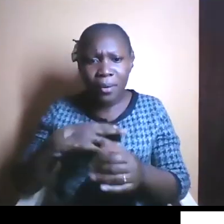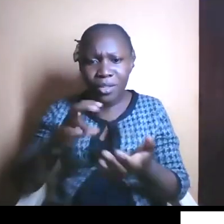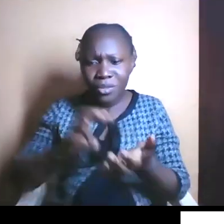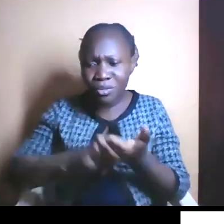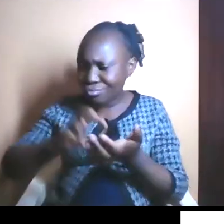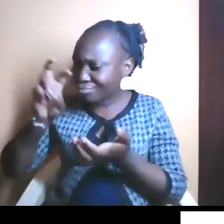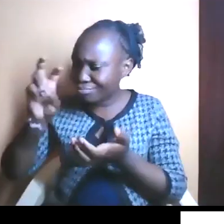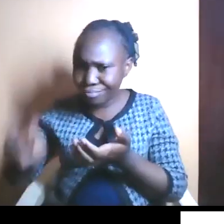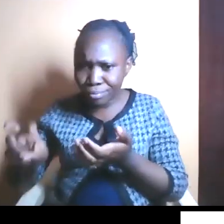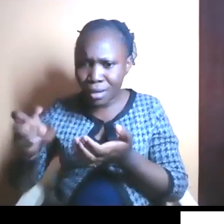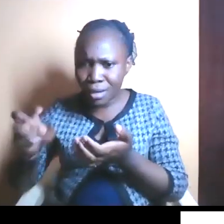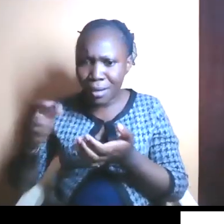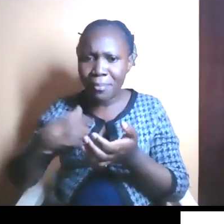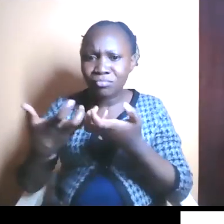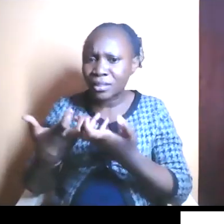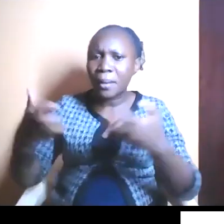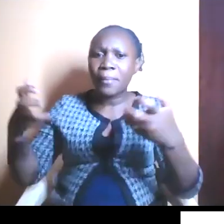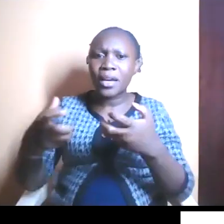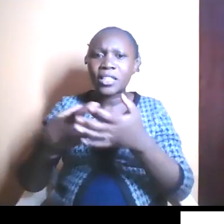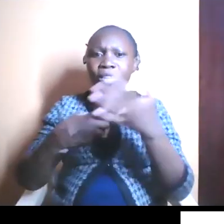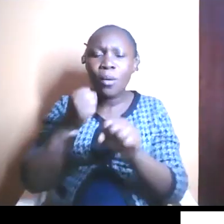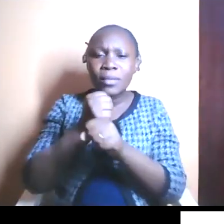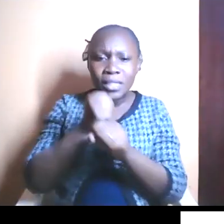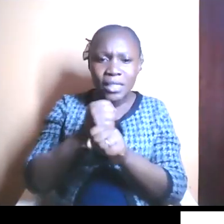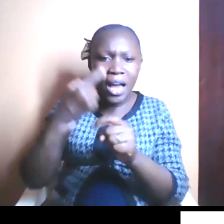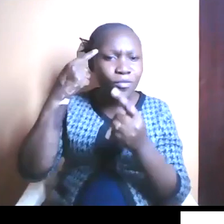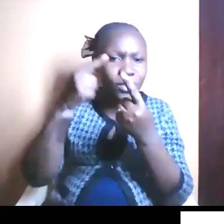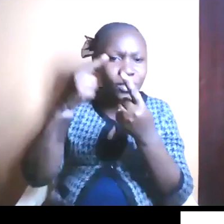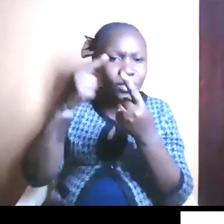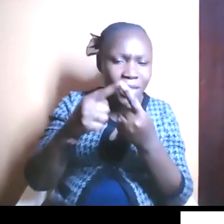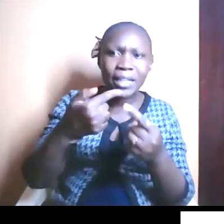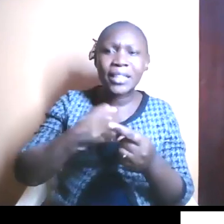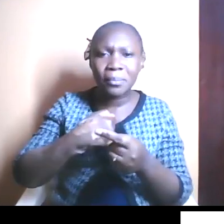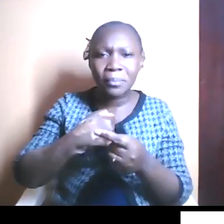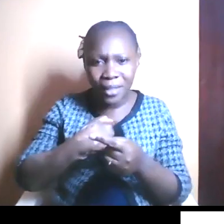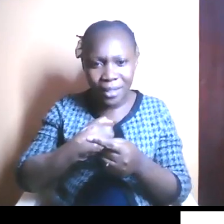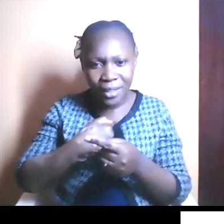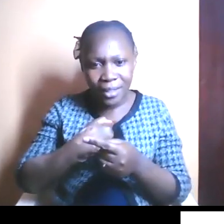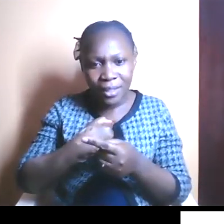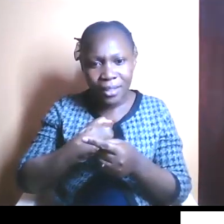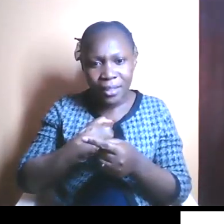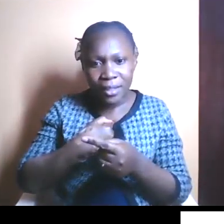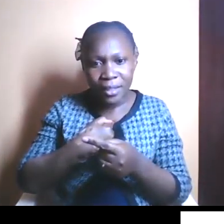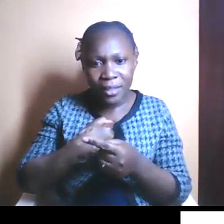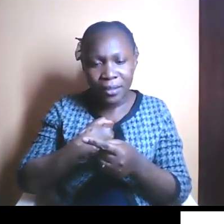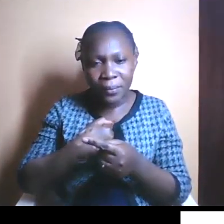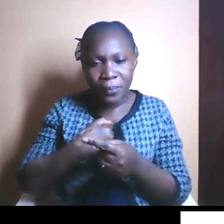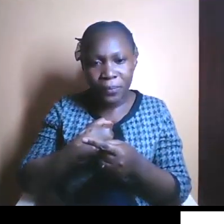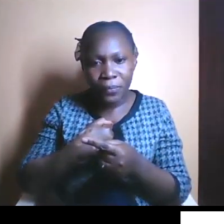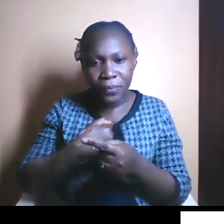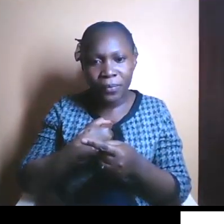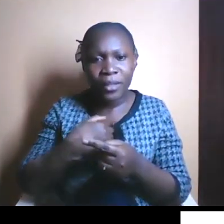myself from the staff targeting me, ignore toxic people. This is one current one. I will soon